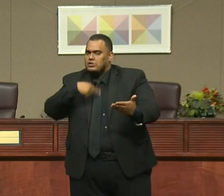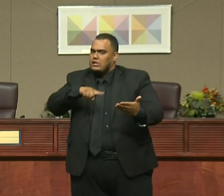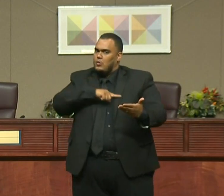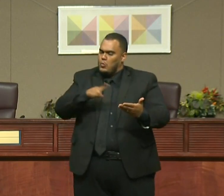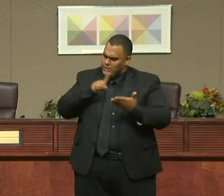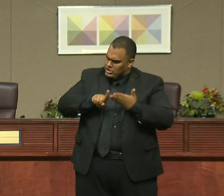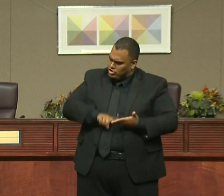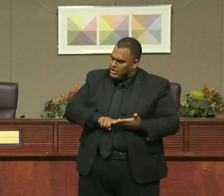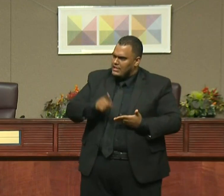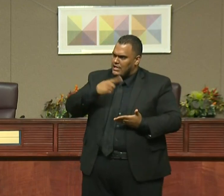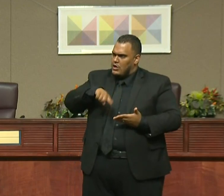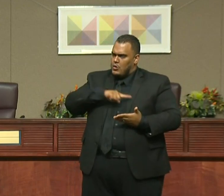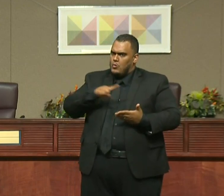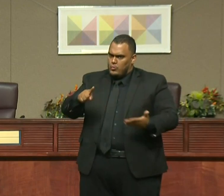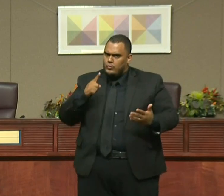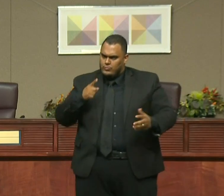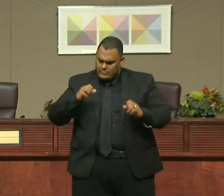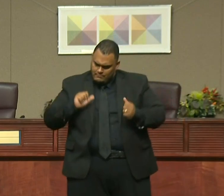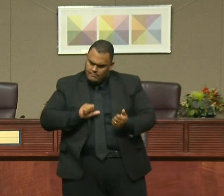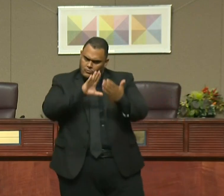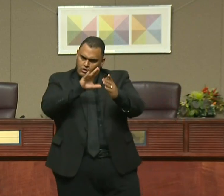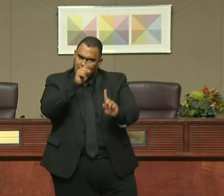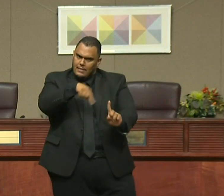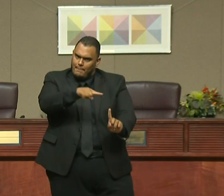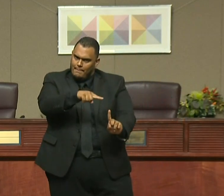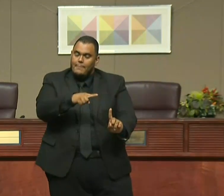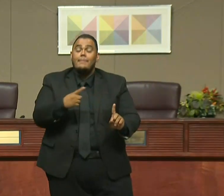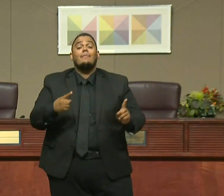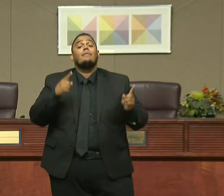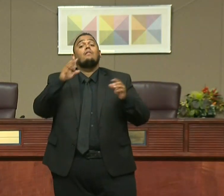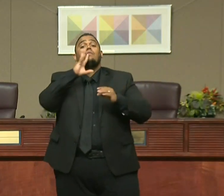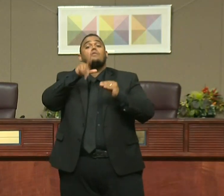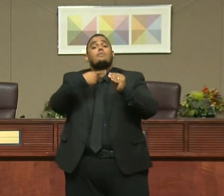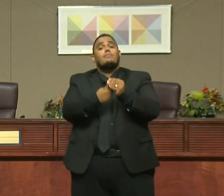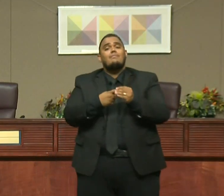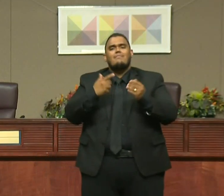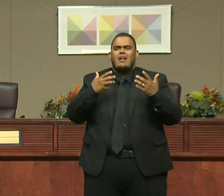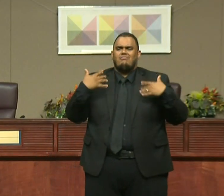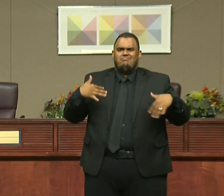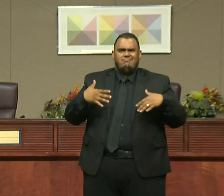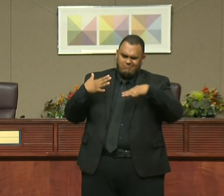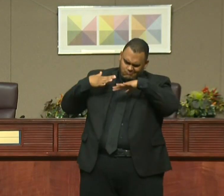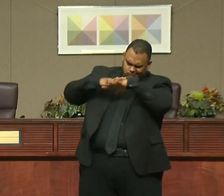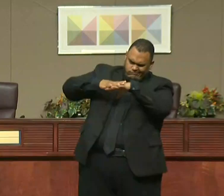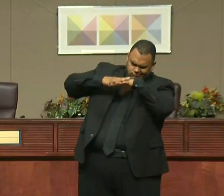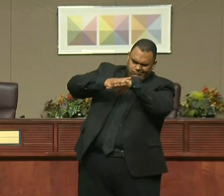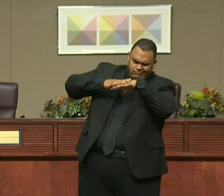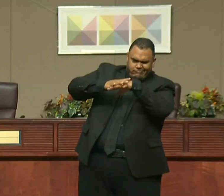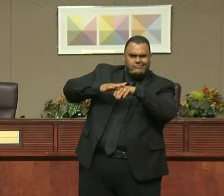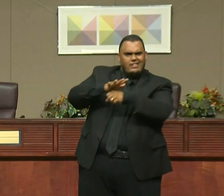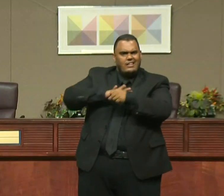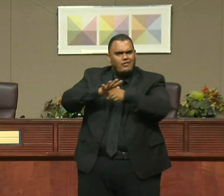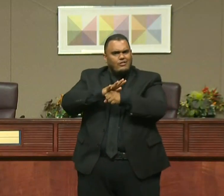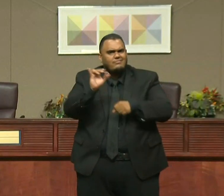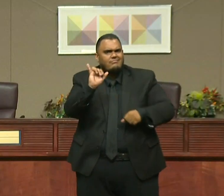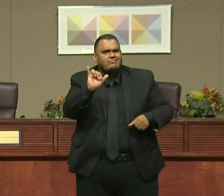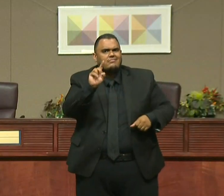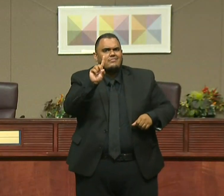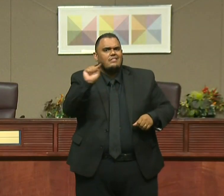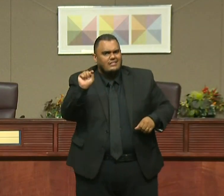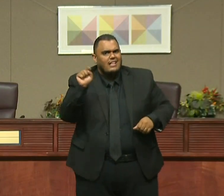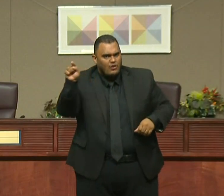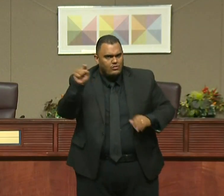regard to high traffic areas like downtown, we are not really at this point, meaning the health